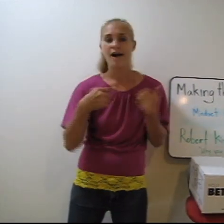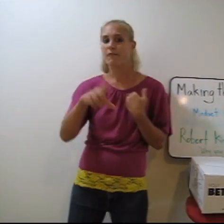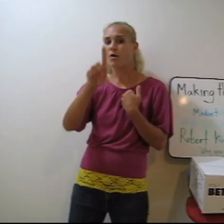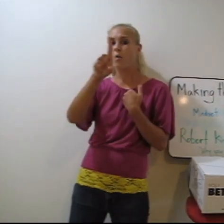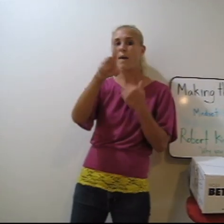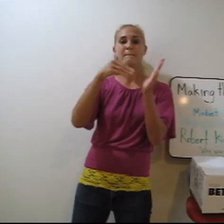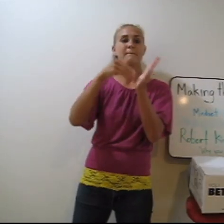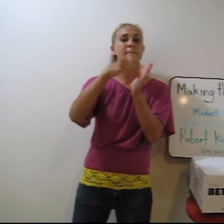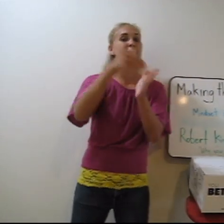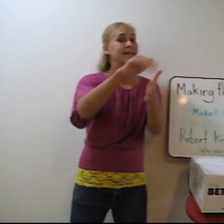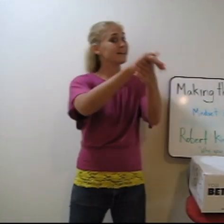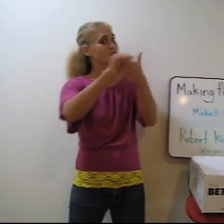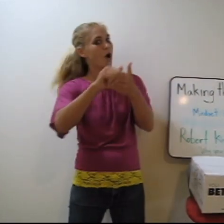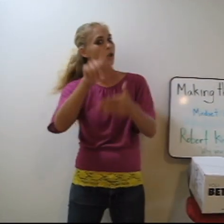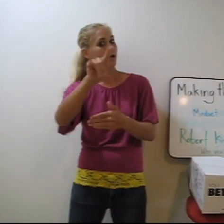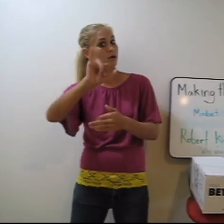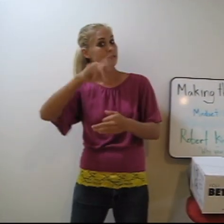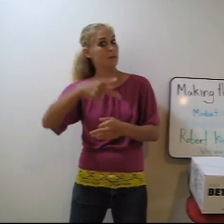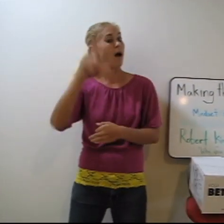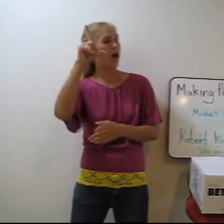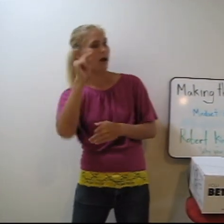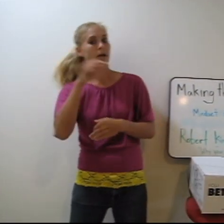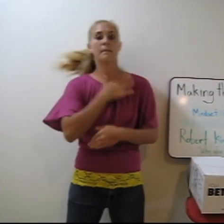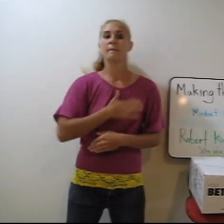tip. Please heed it.